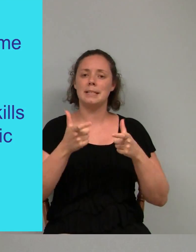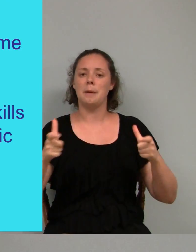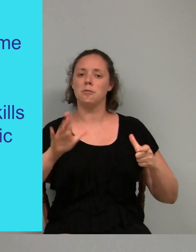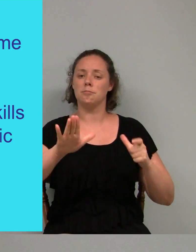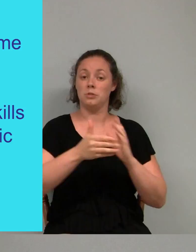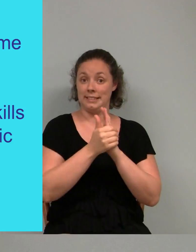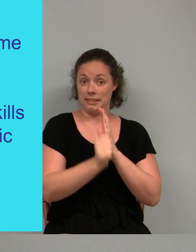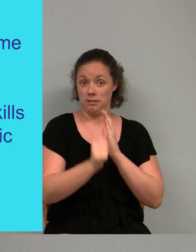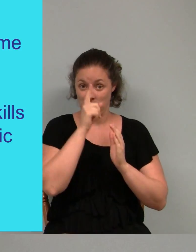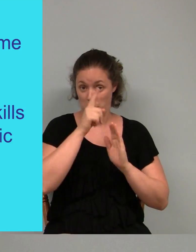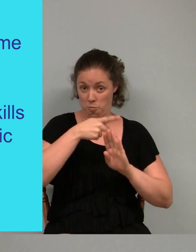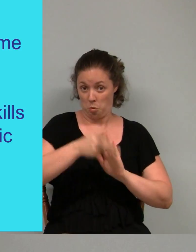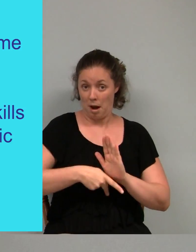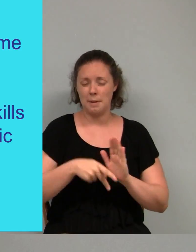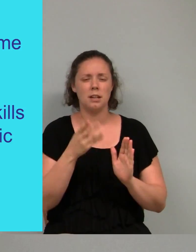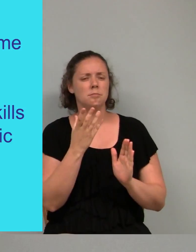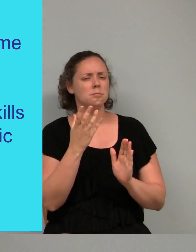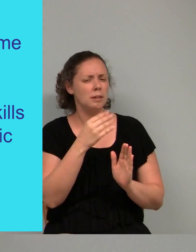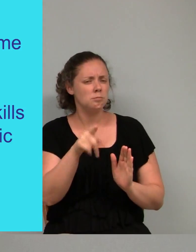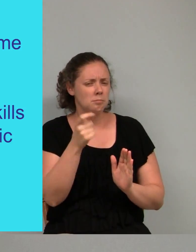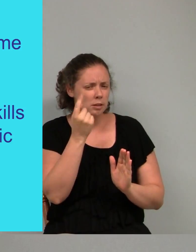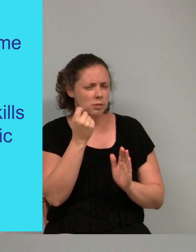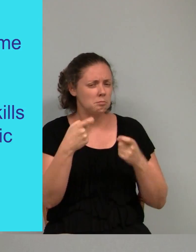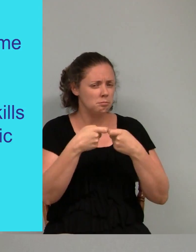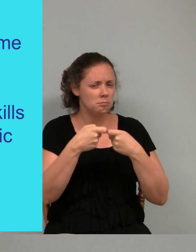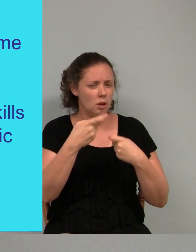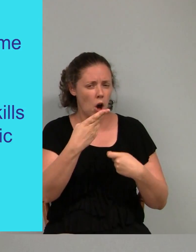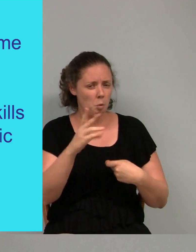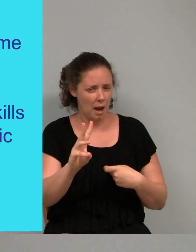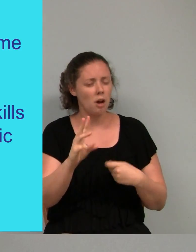and understanding of electronic hardware.